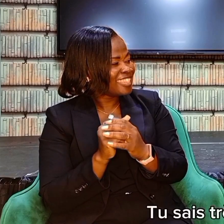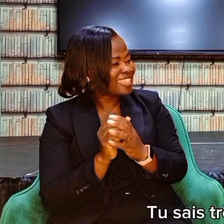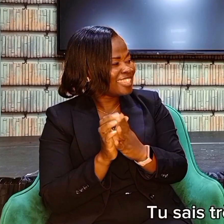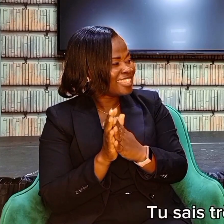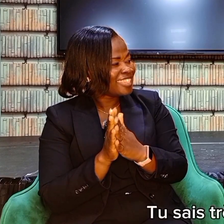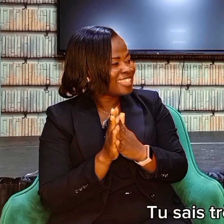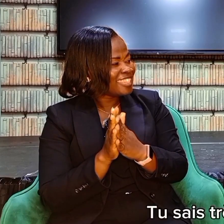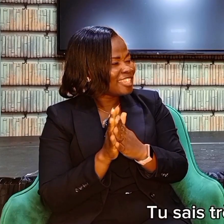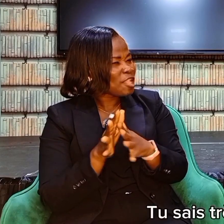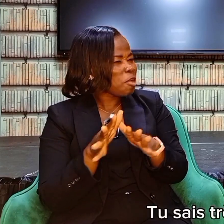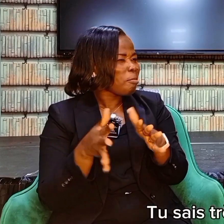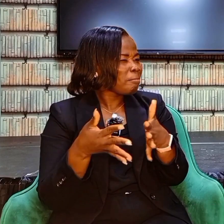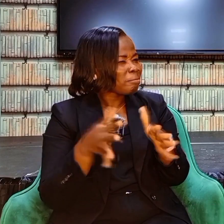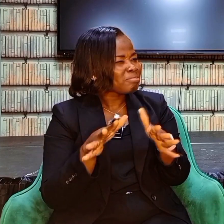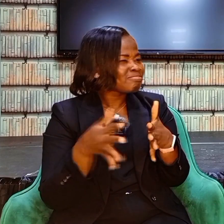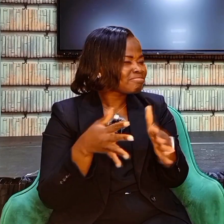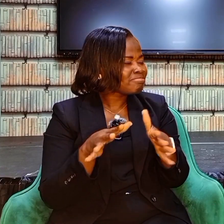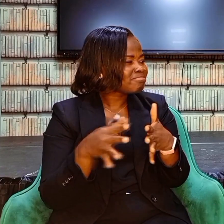You very well know that